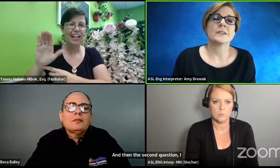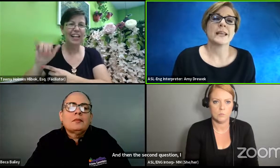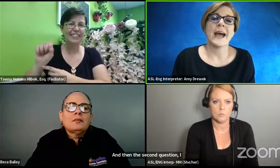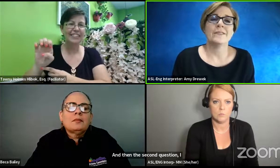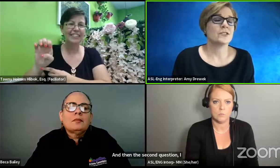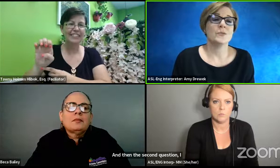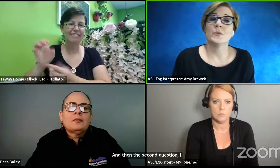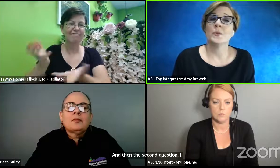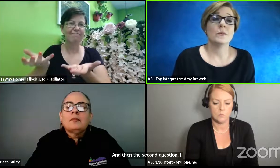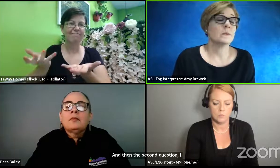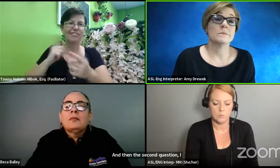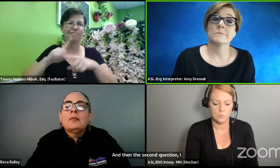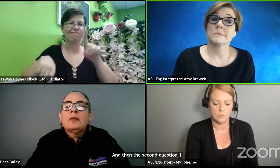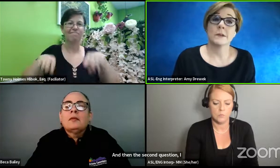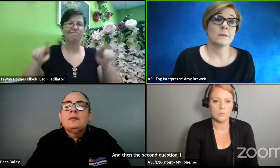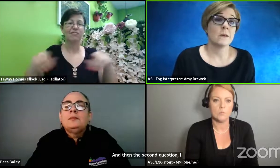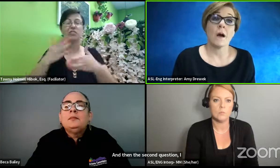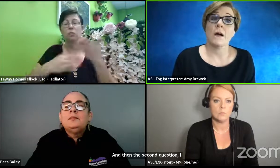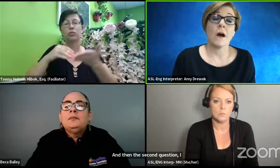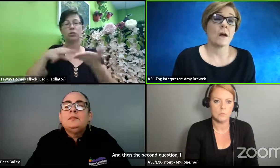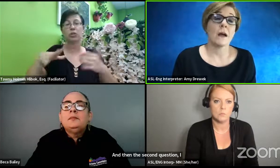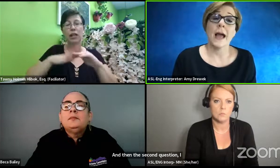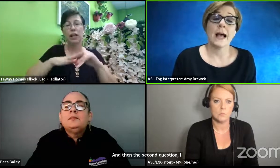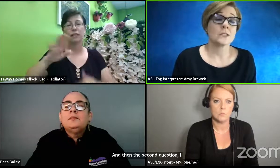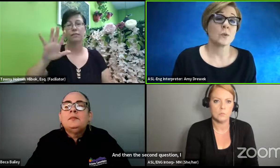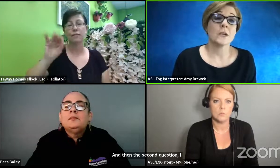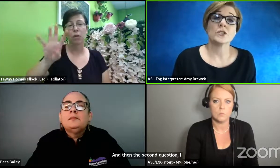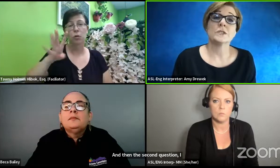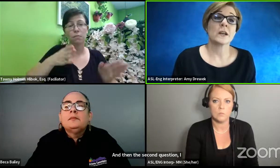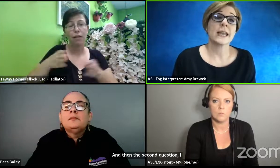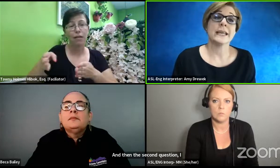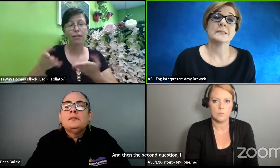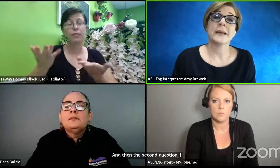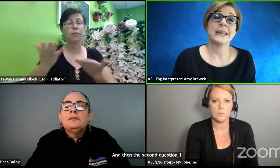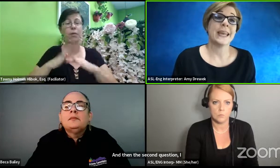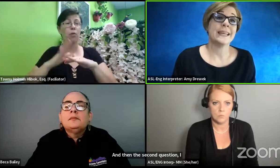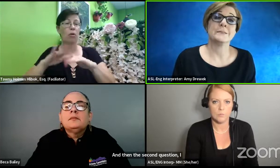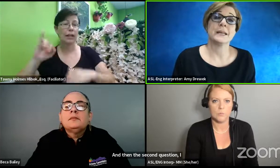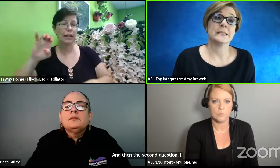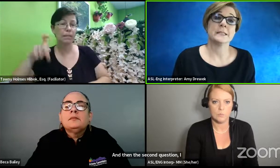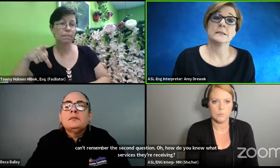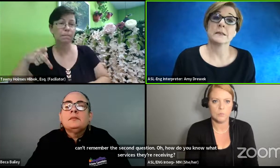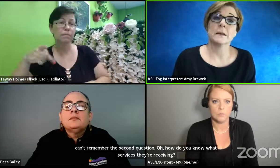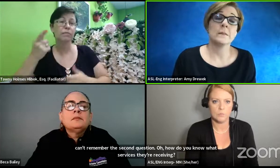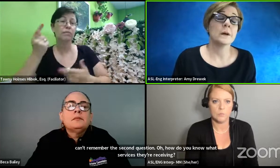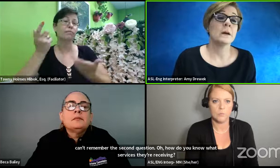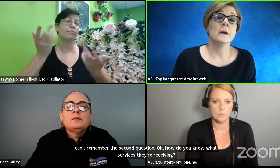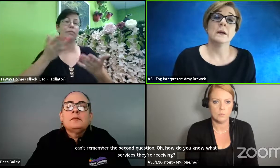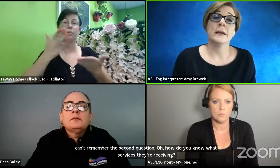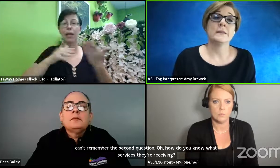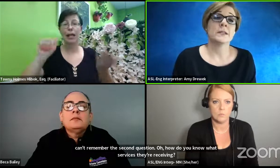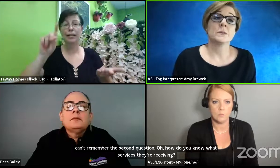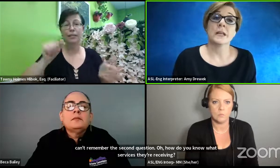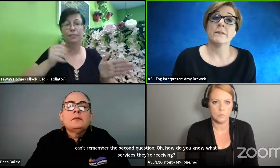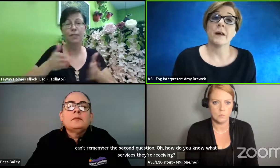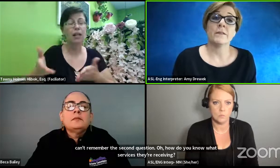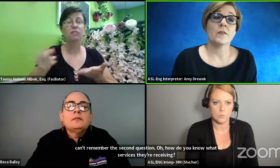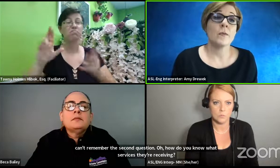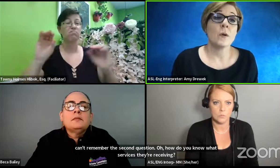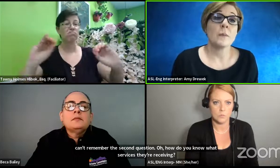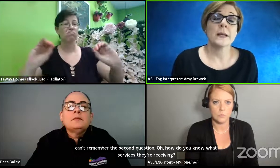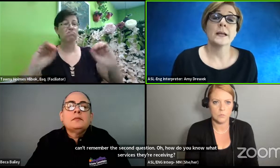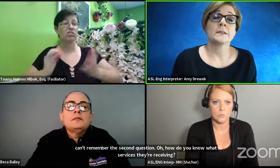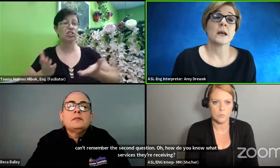We would actually have to ask questions on a case-by-case basis. Some individuals